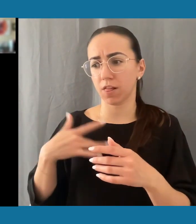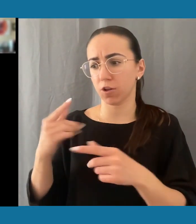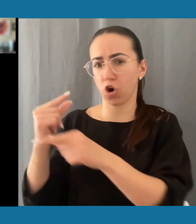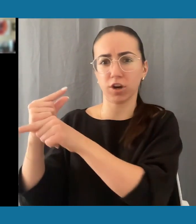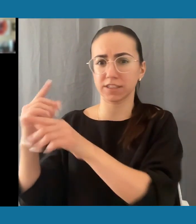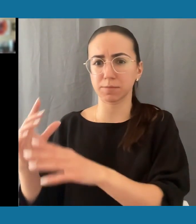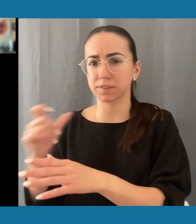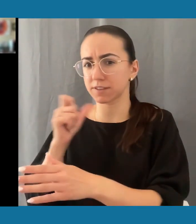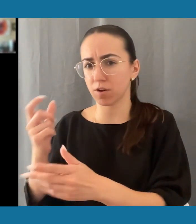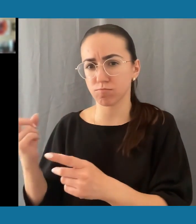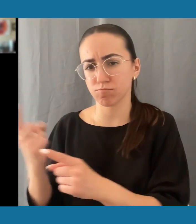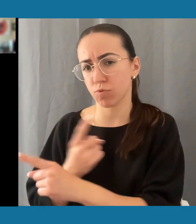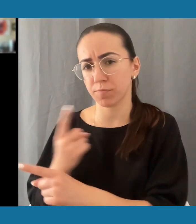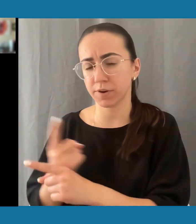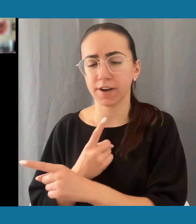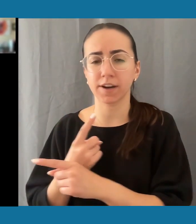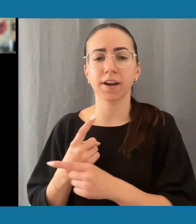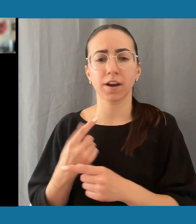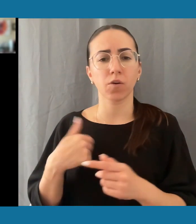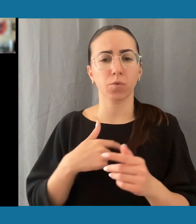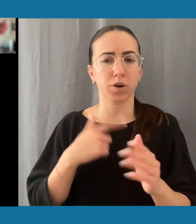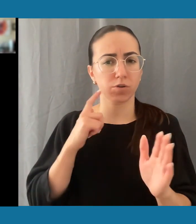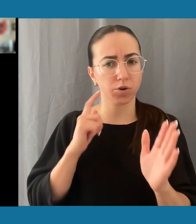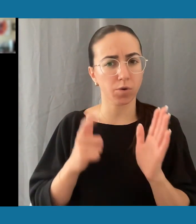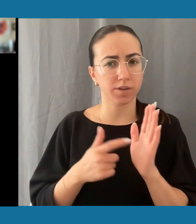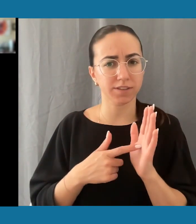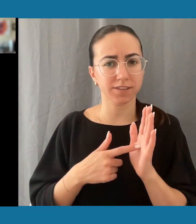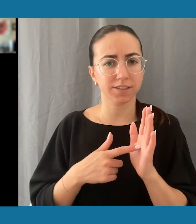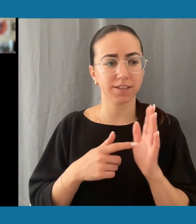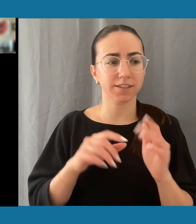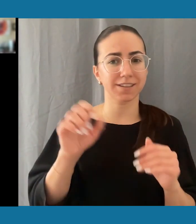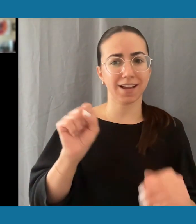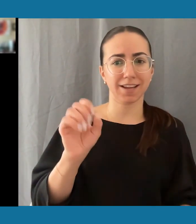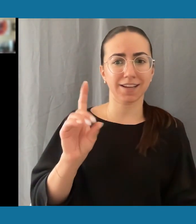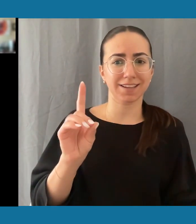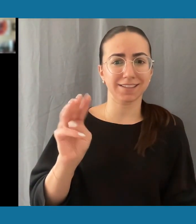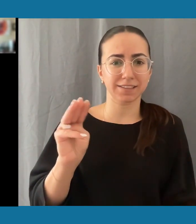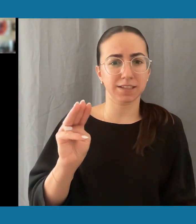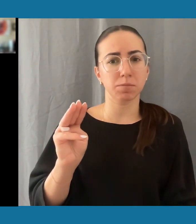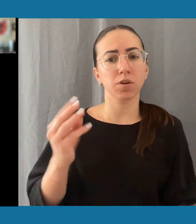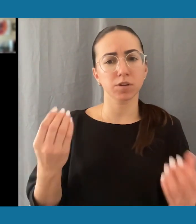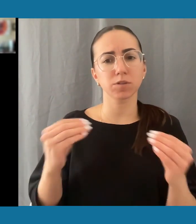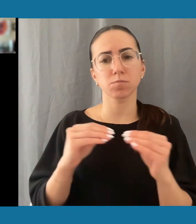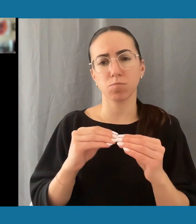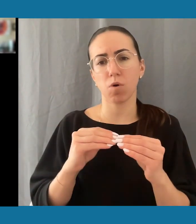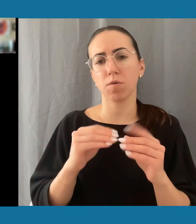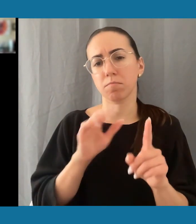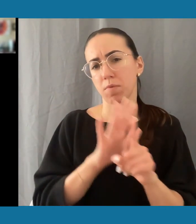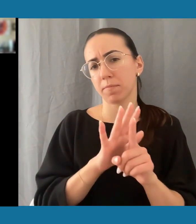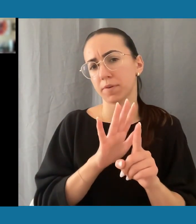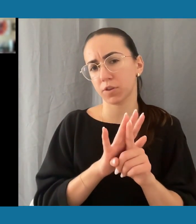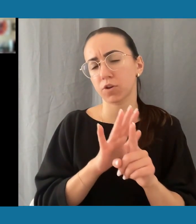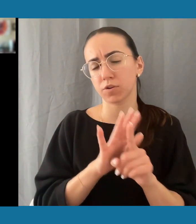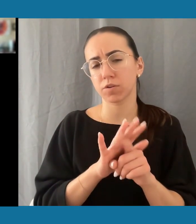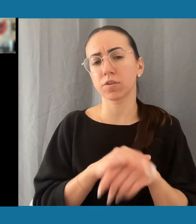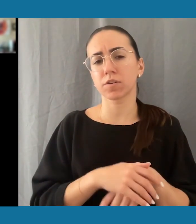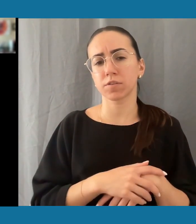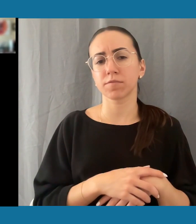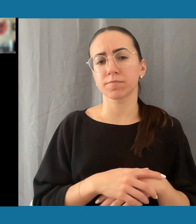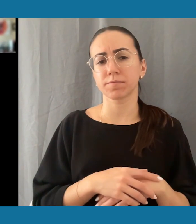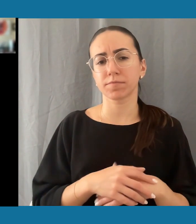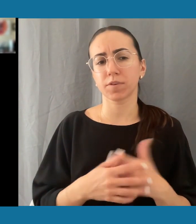supported decision-making either in states or provinces similar to our states here, or even as national